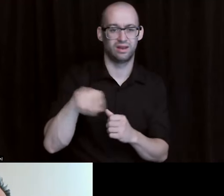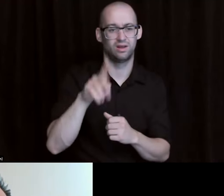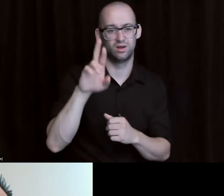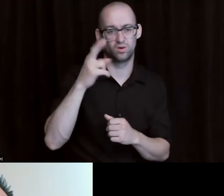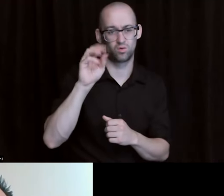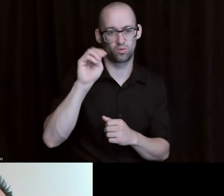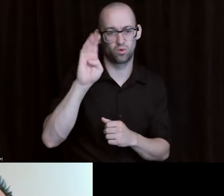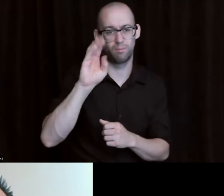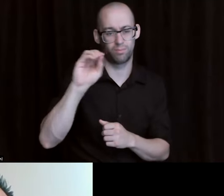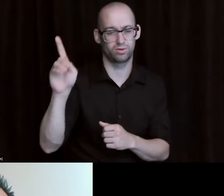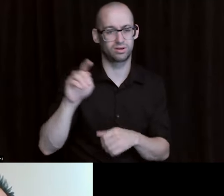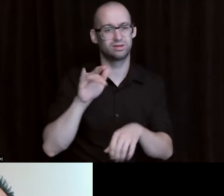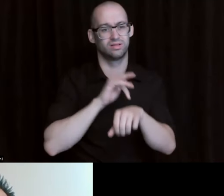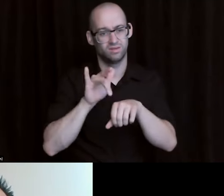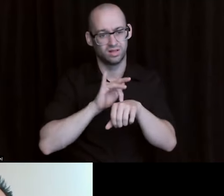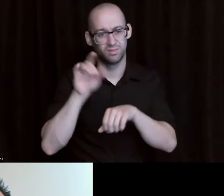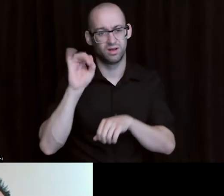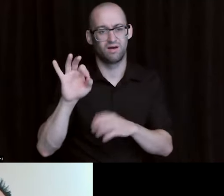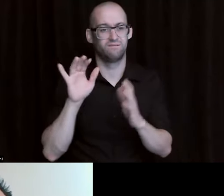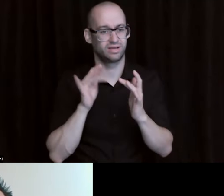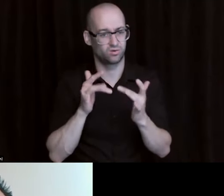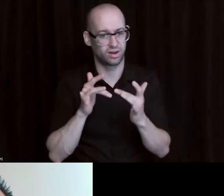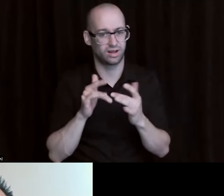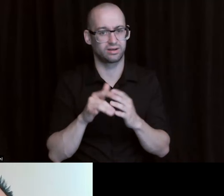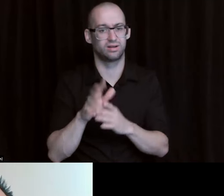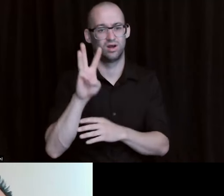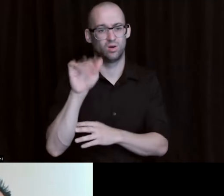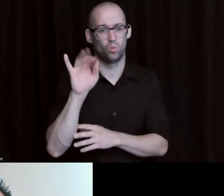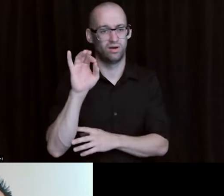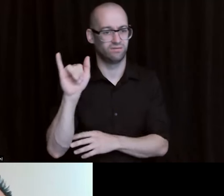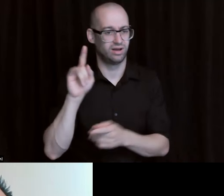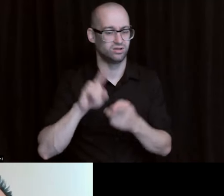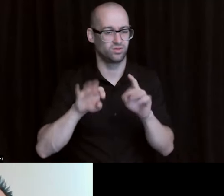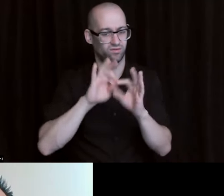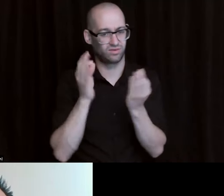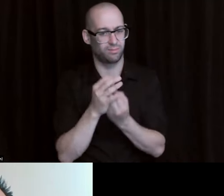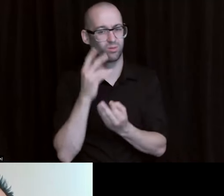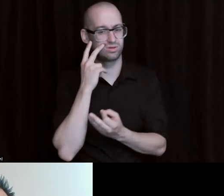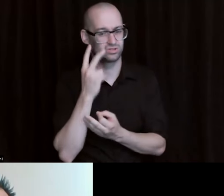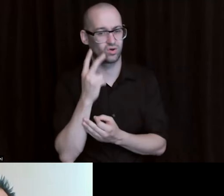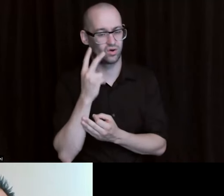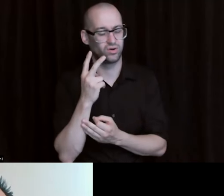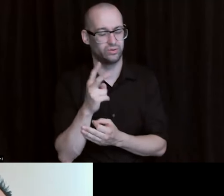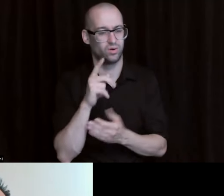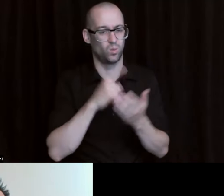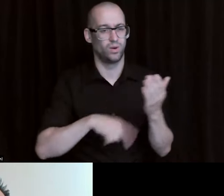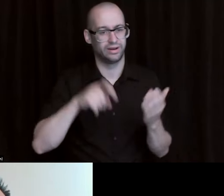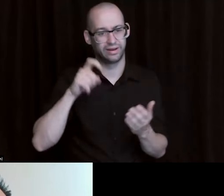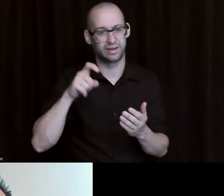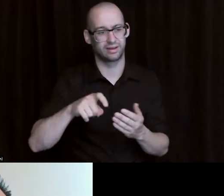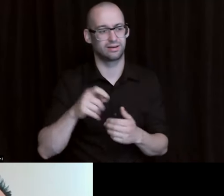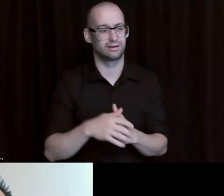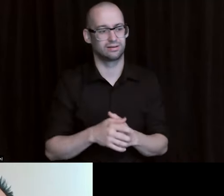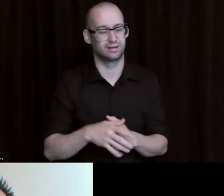of internet, Wi-Fi to the families. We saw a first sight of what's needed out there, and